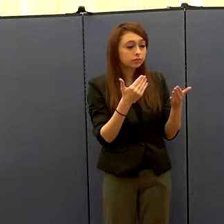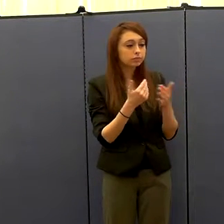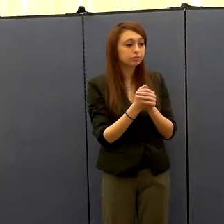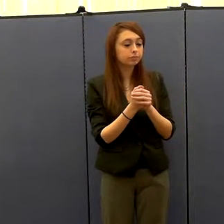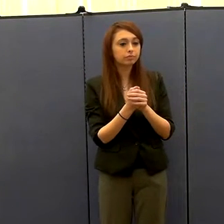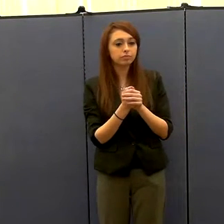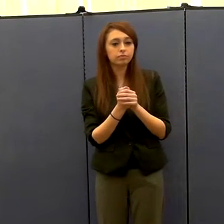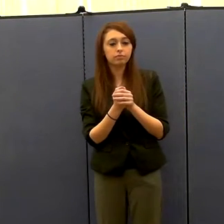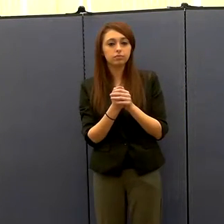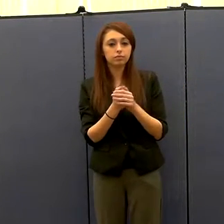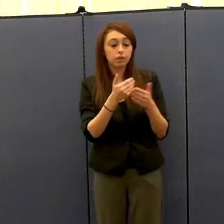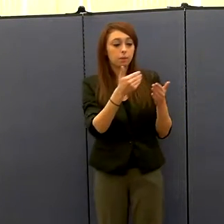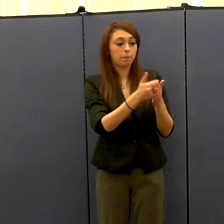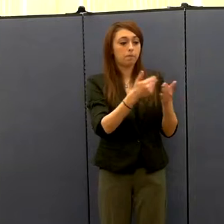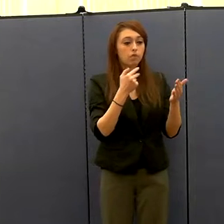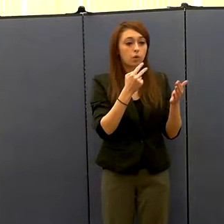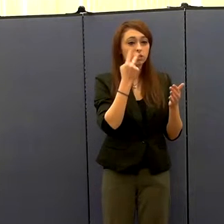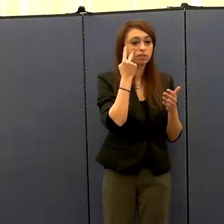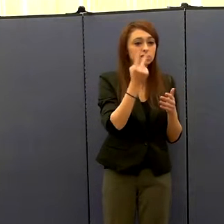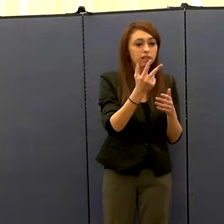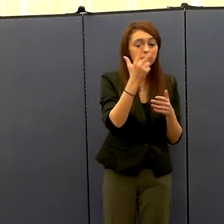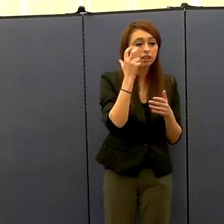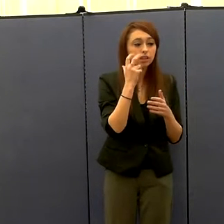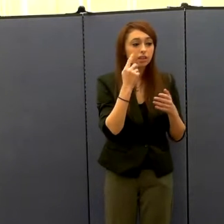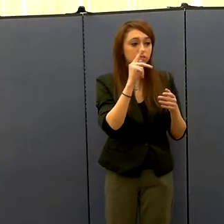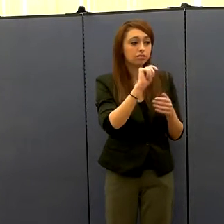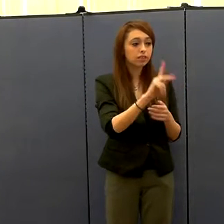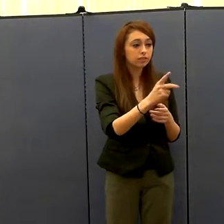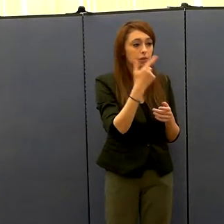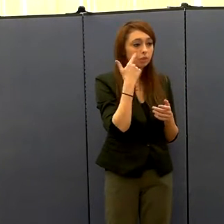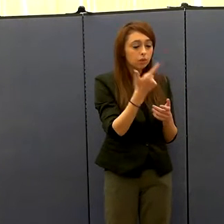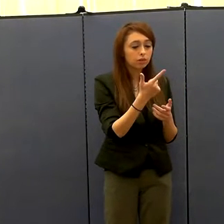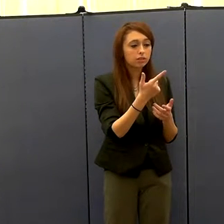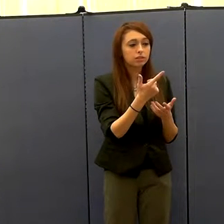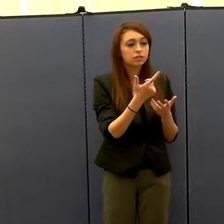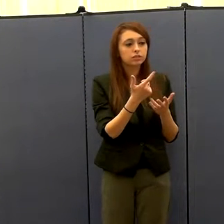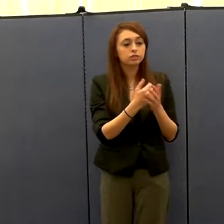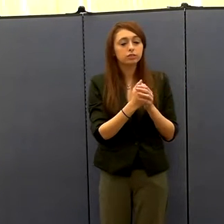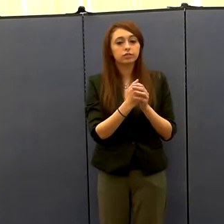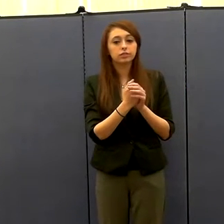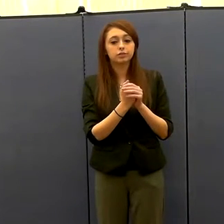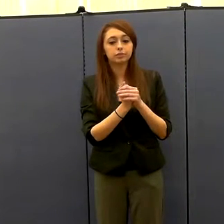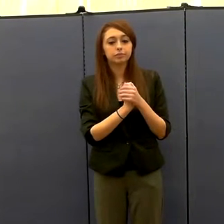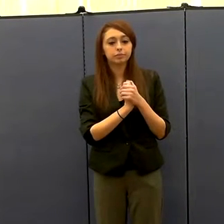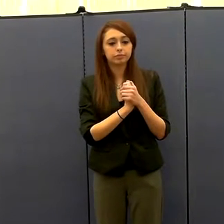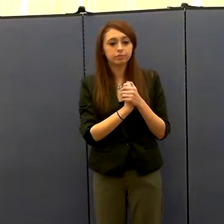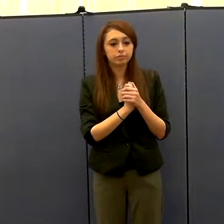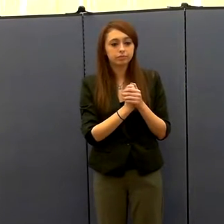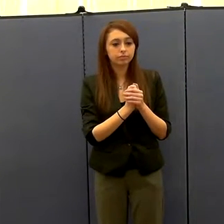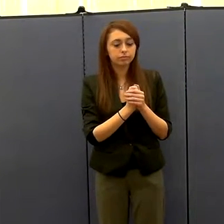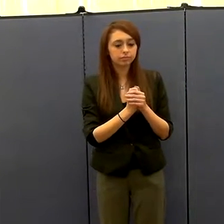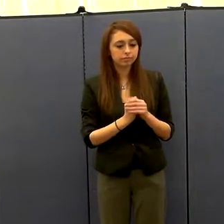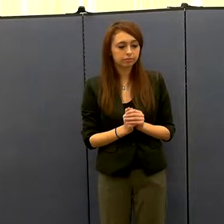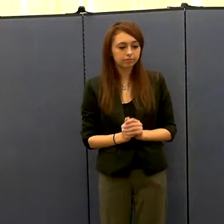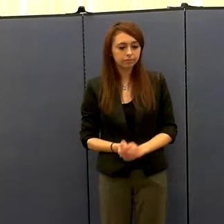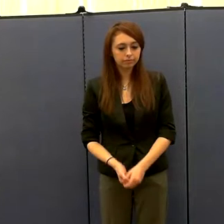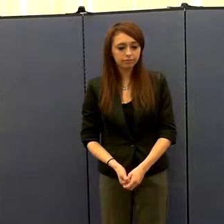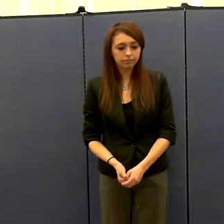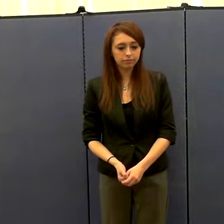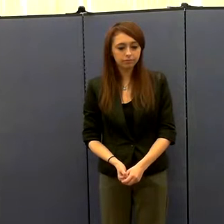hear anything on television more than once, unless the networks decided to run it again. However, since I was